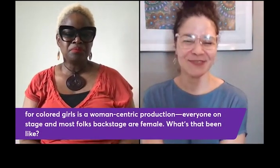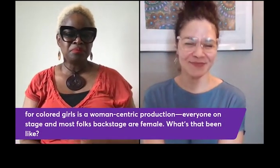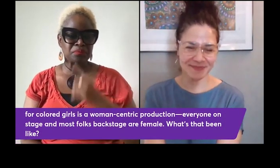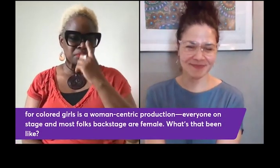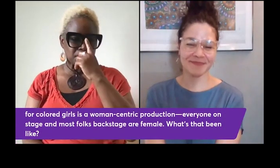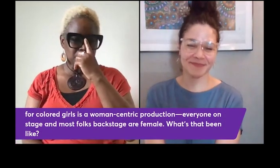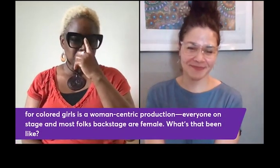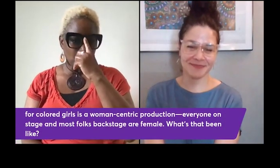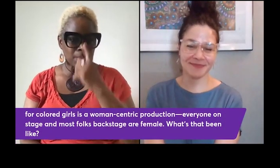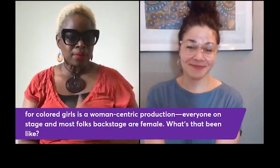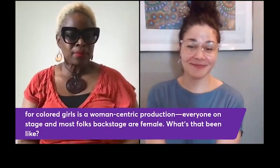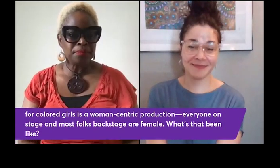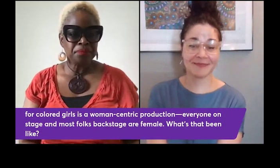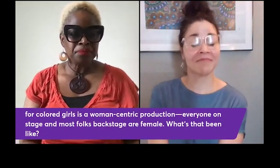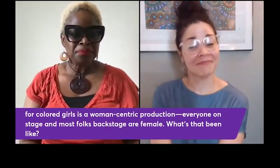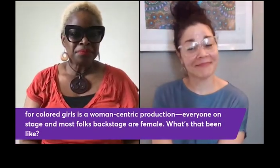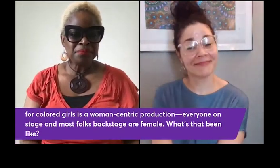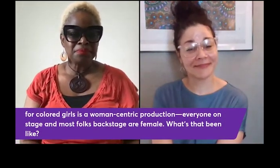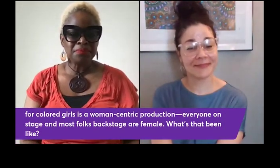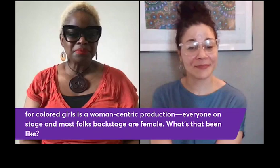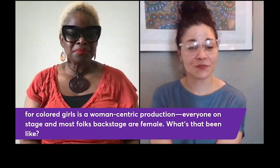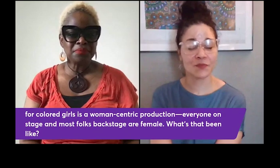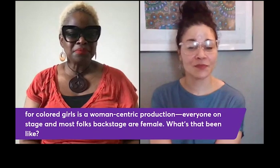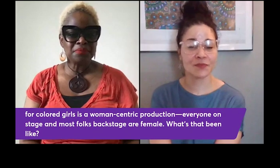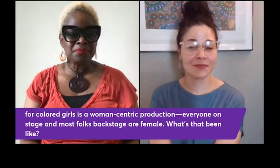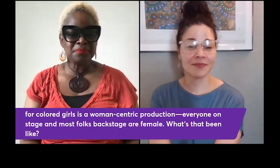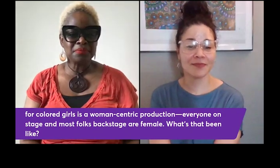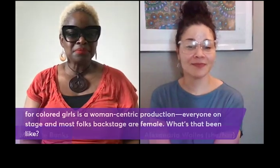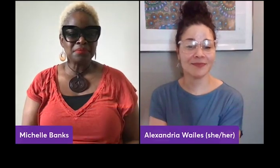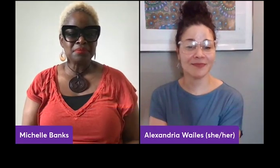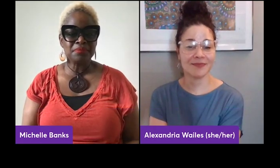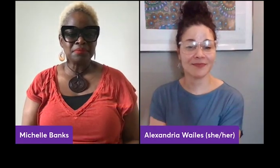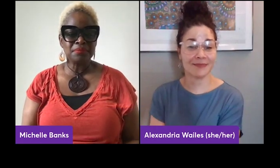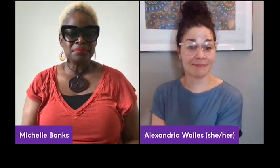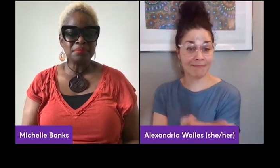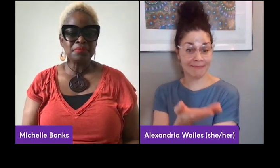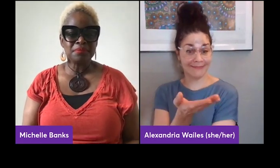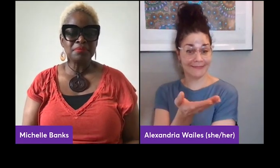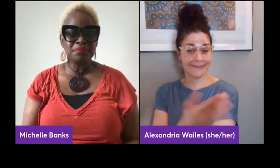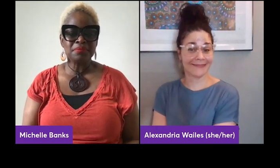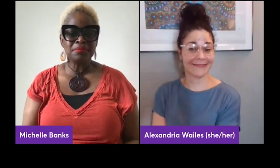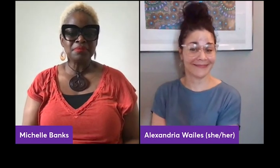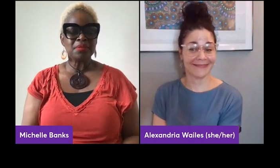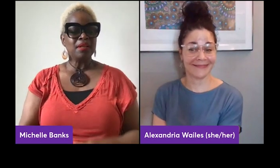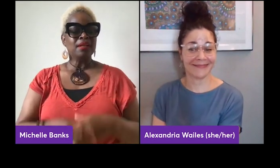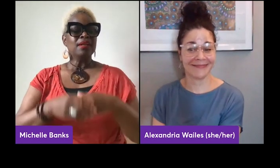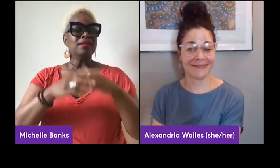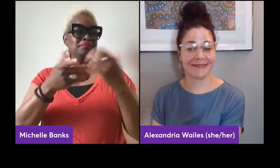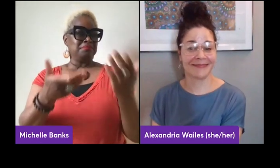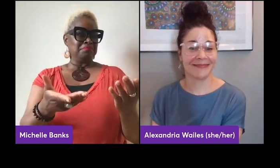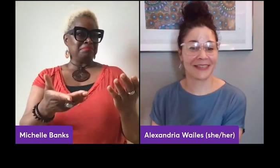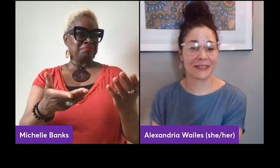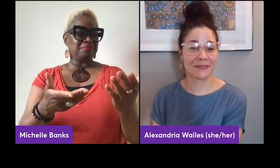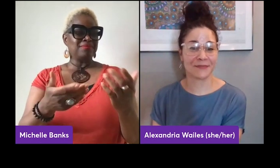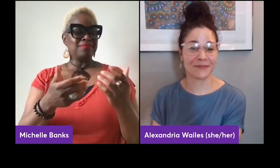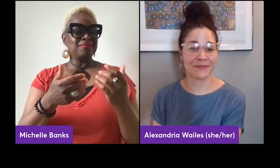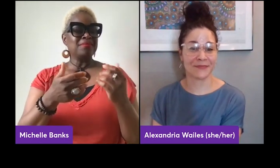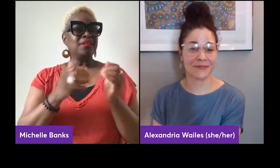Girls is a woman-centric production. Everyone on stage and most folks backstage are female. What's that been like?